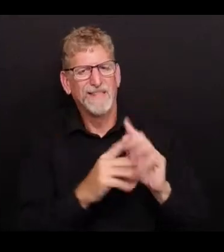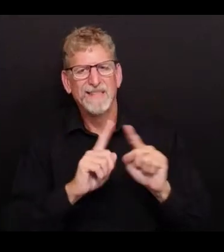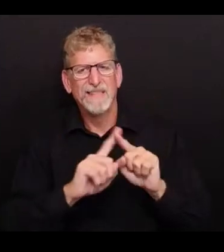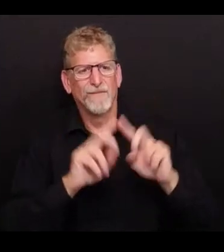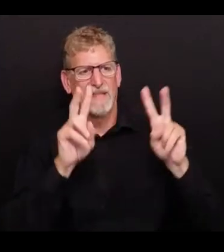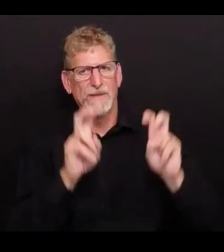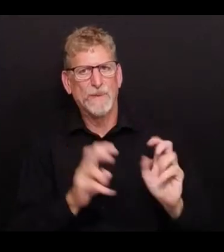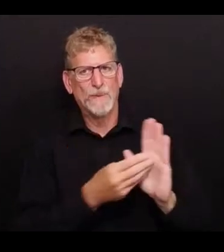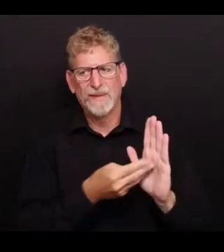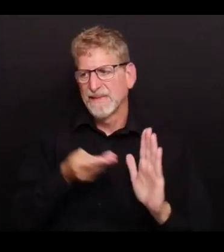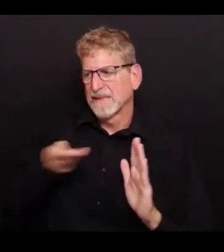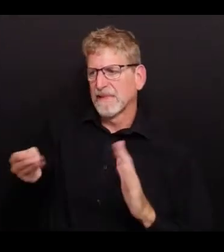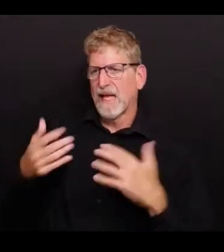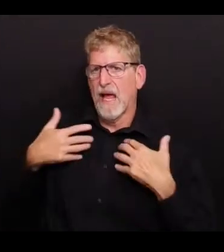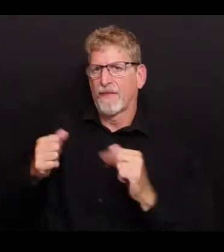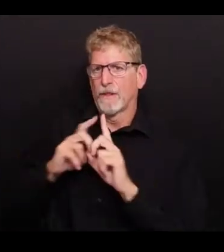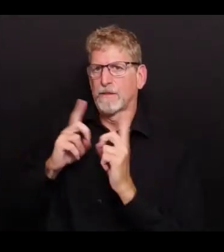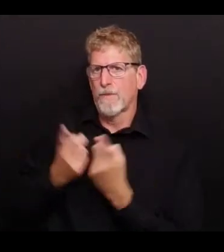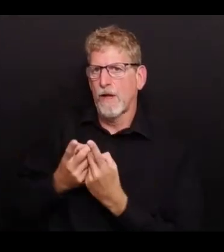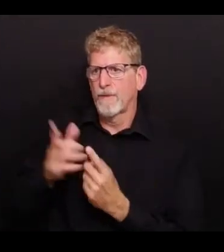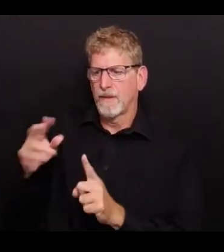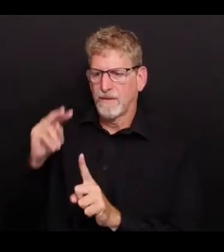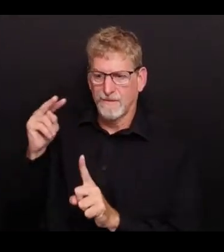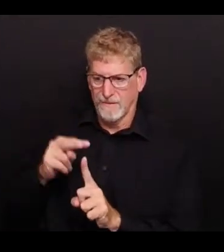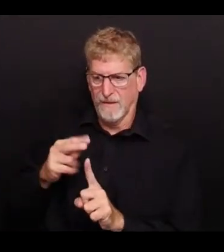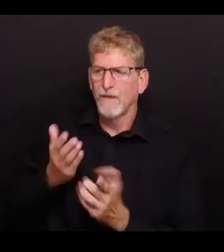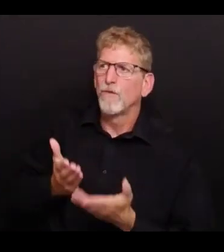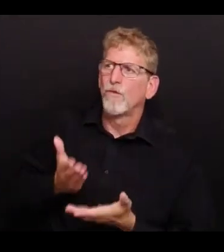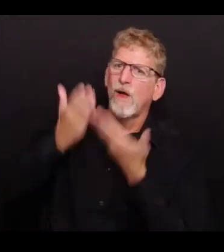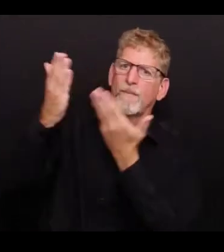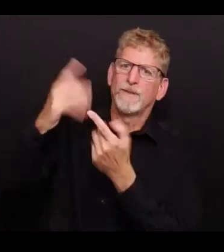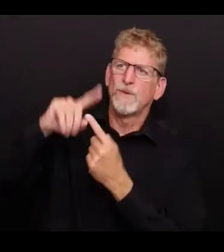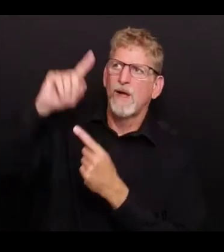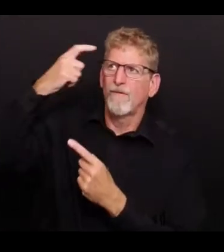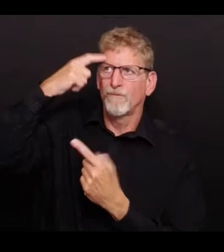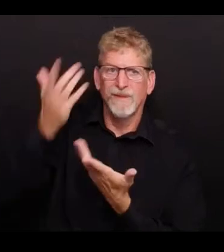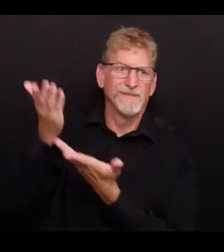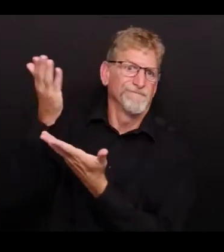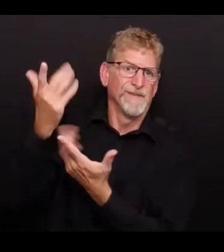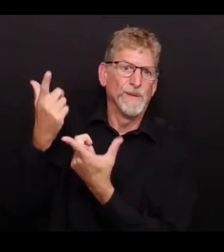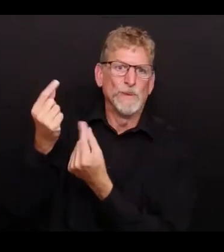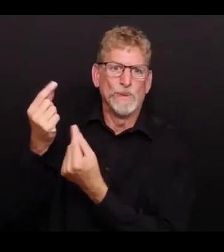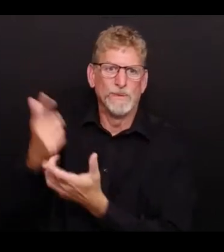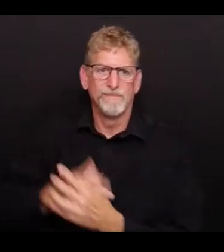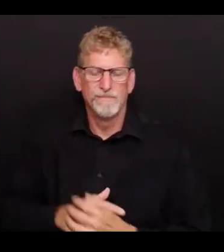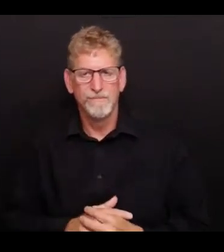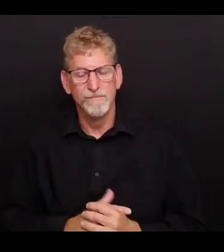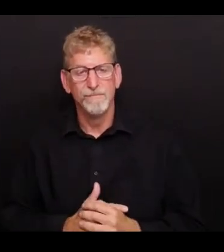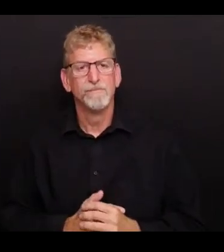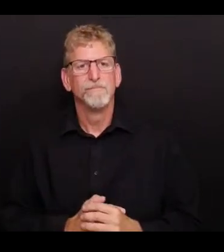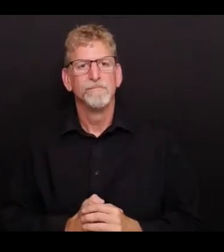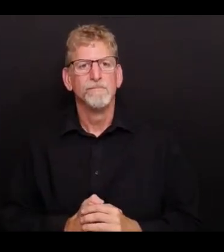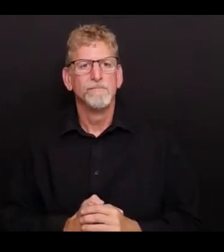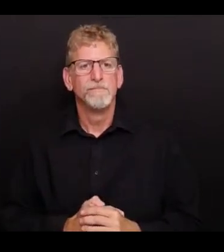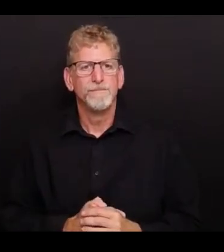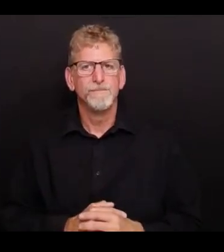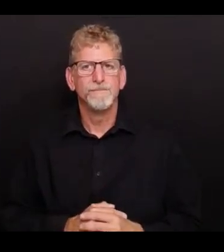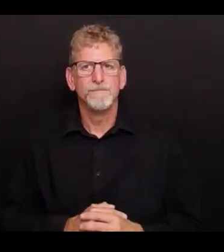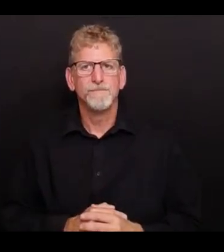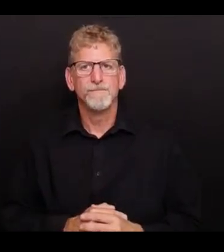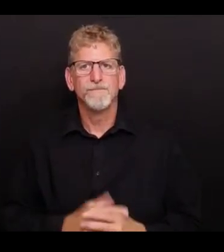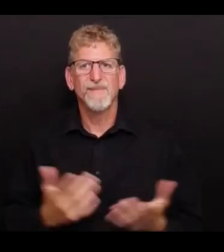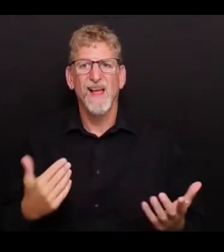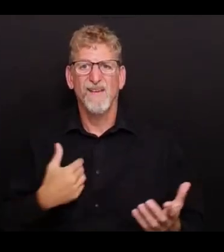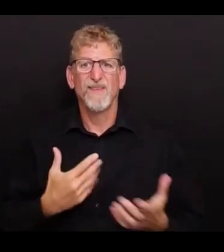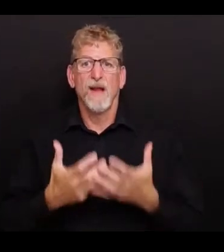perspective, would suggest would be a good thing to discuss with the legislature. But that is, there are a lot of steps in that process, as